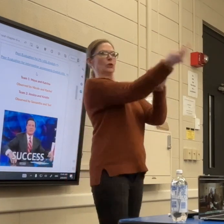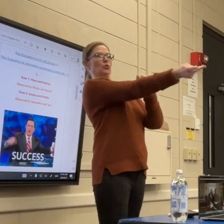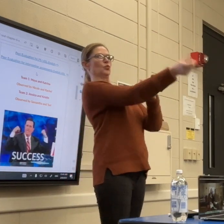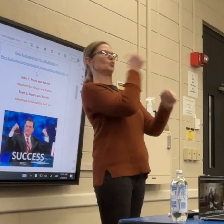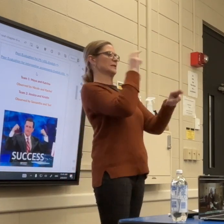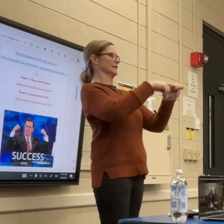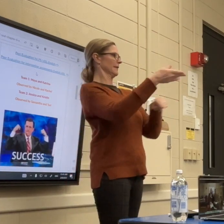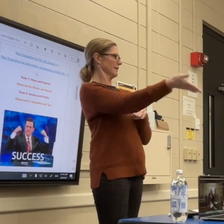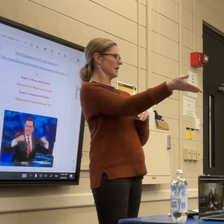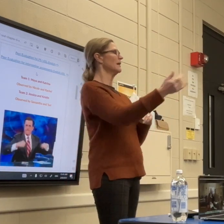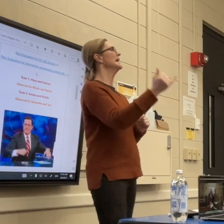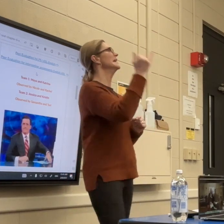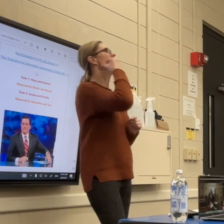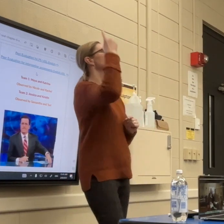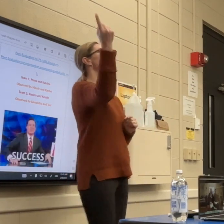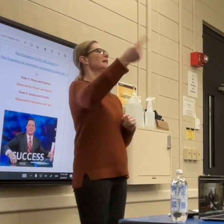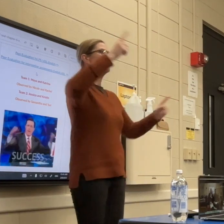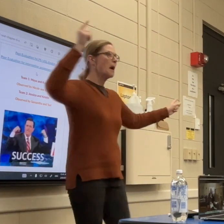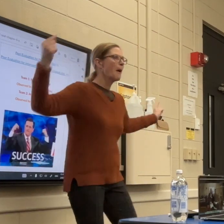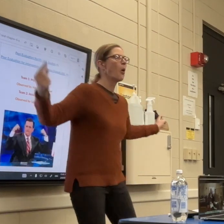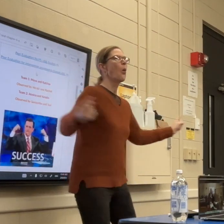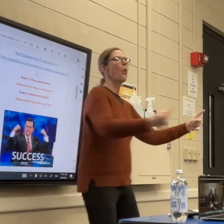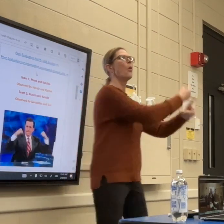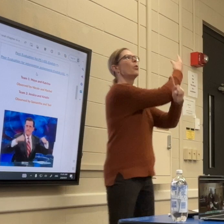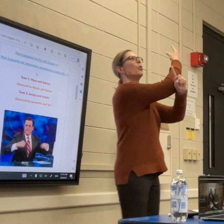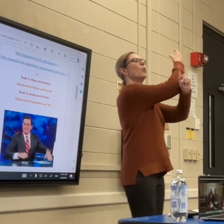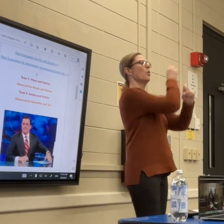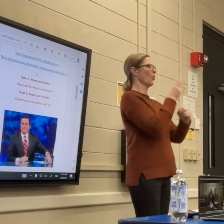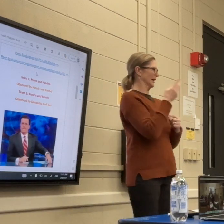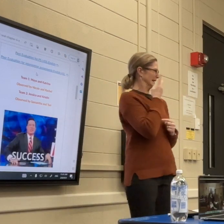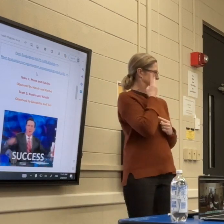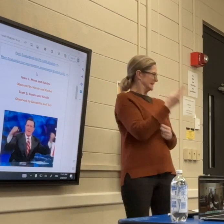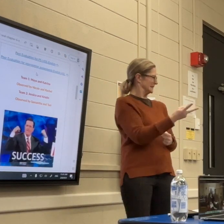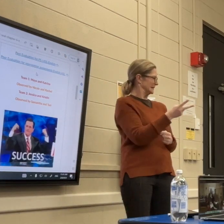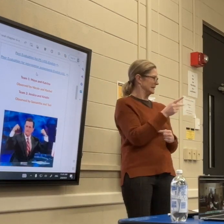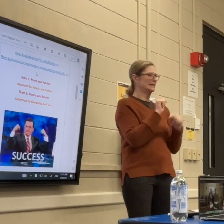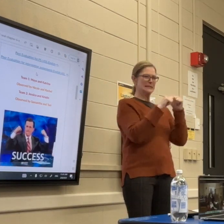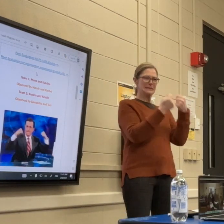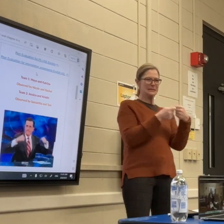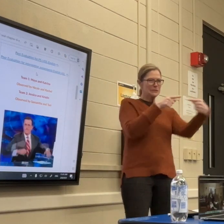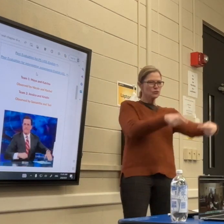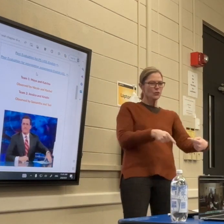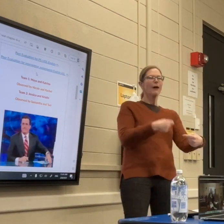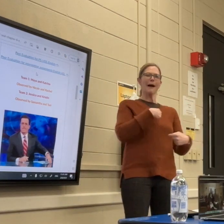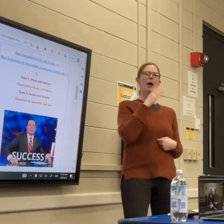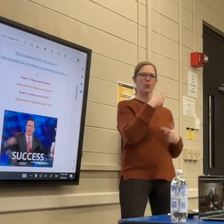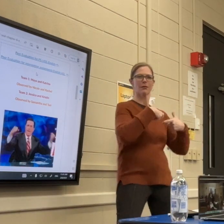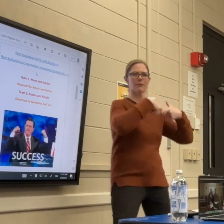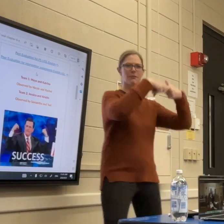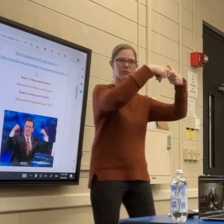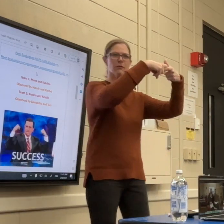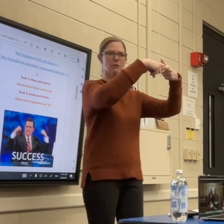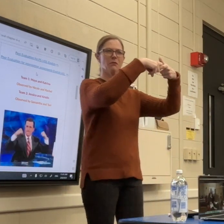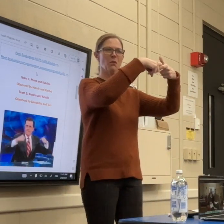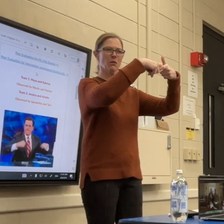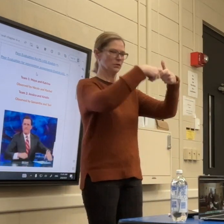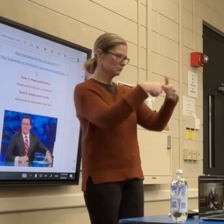and I'm not saying specifically the two right now, but there will be times that we miss a mark or